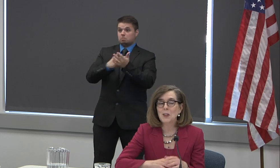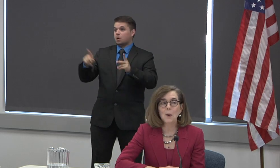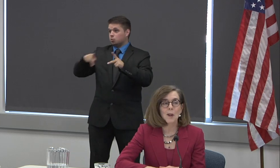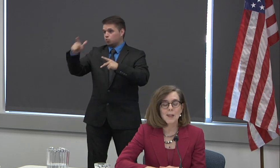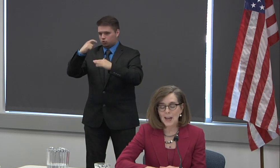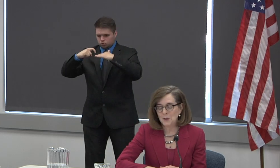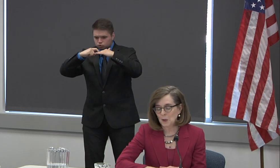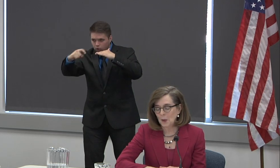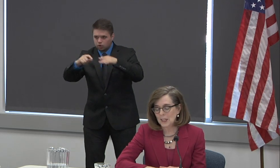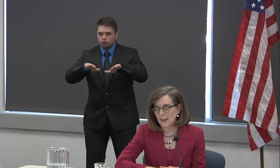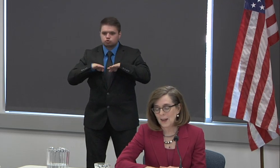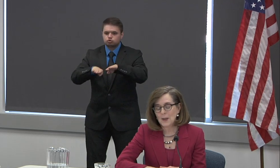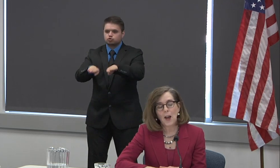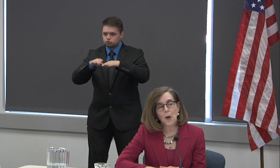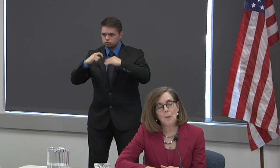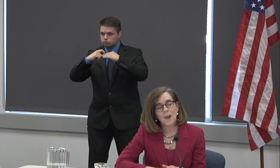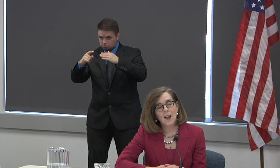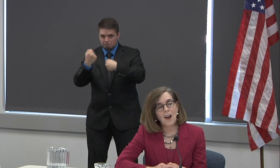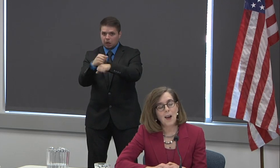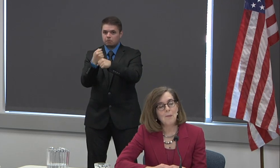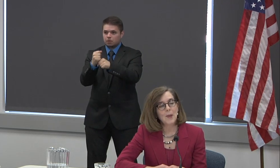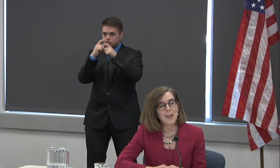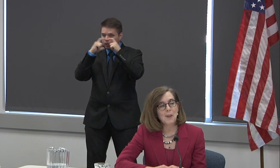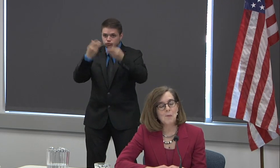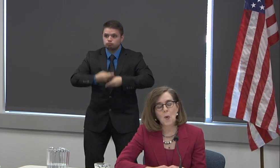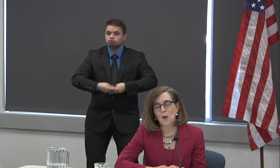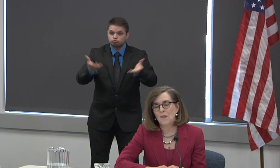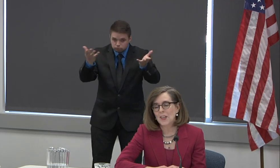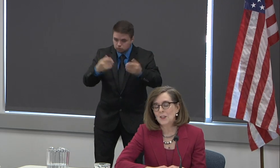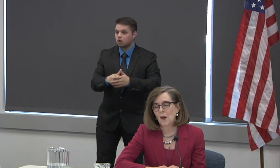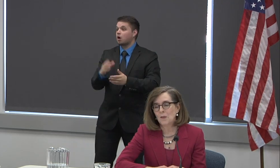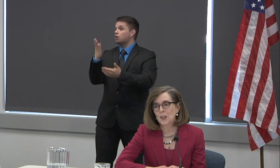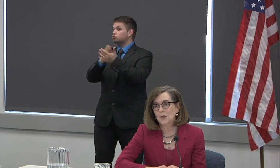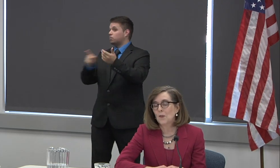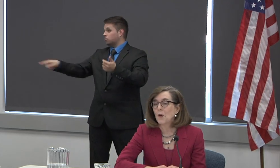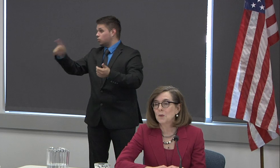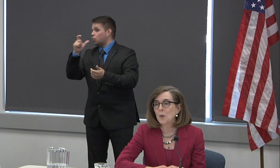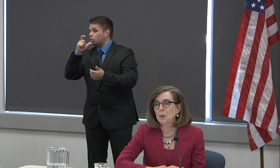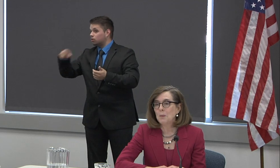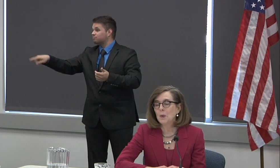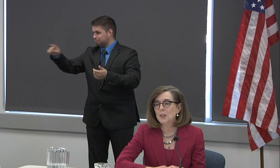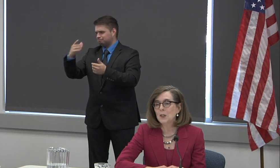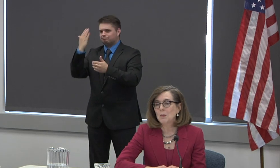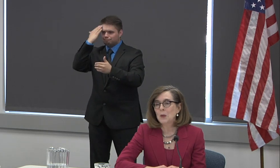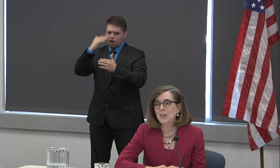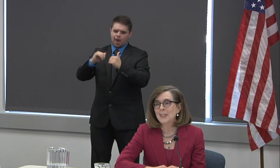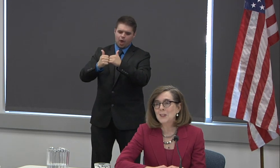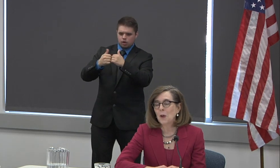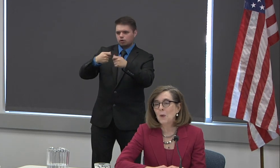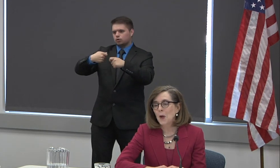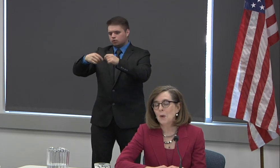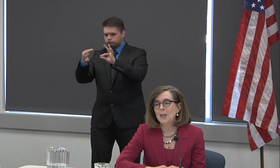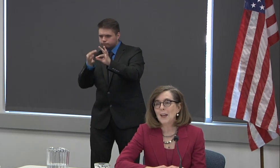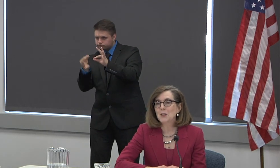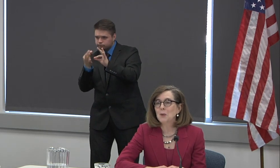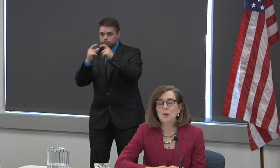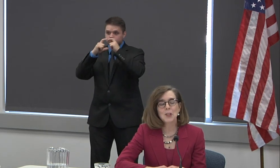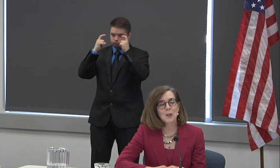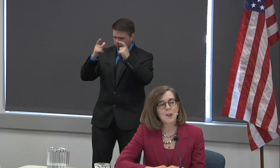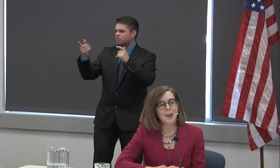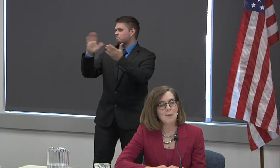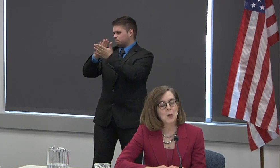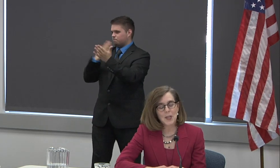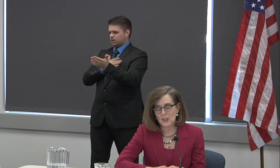sewer, now's a great time to help make more face coverings for vulnerable people in your communities. So we'd ask you put